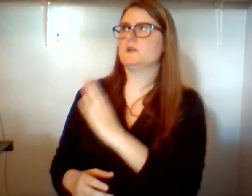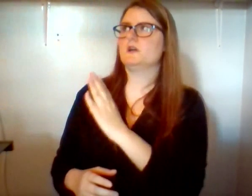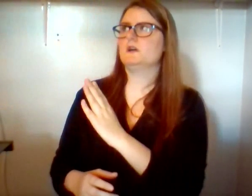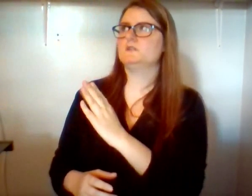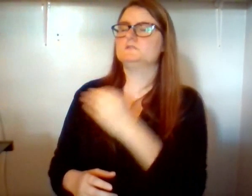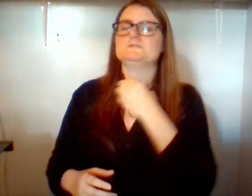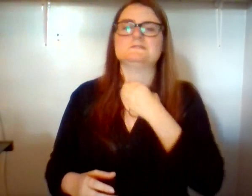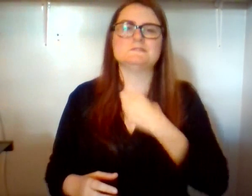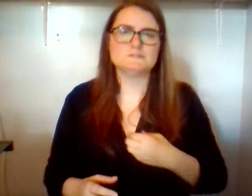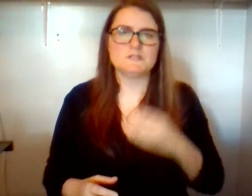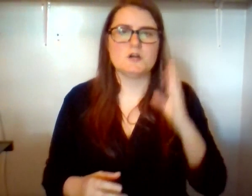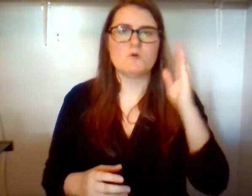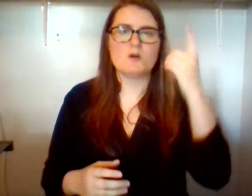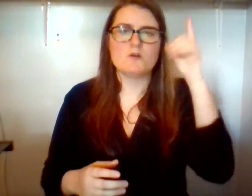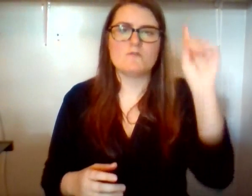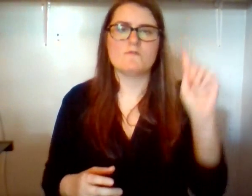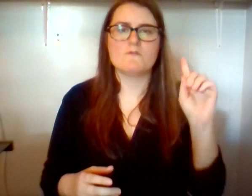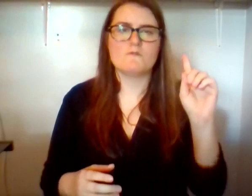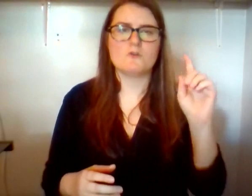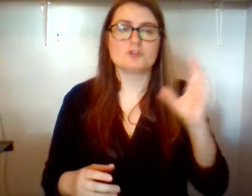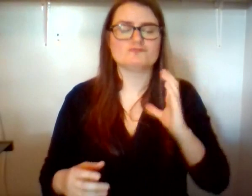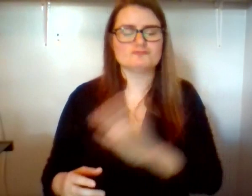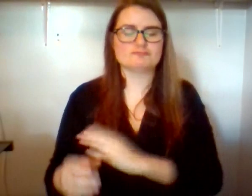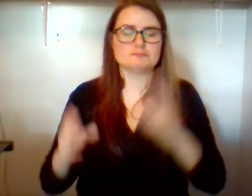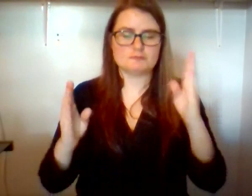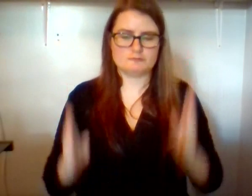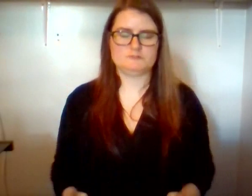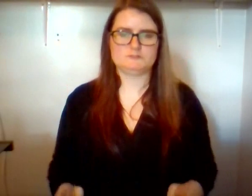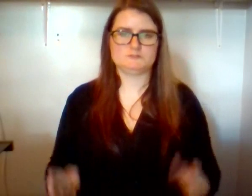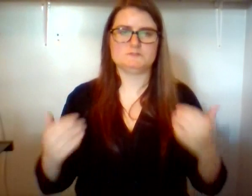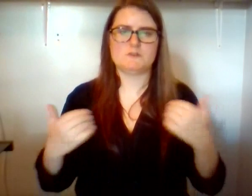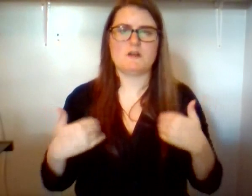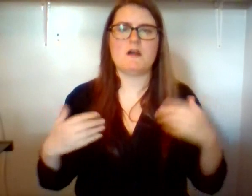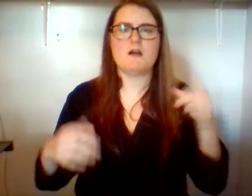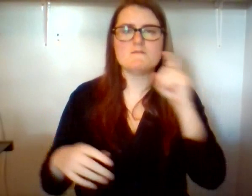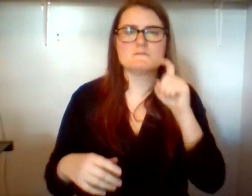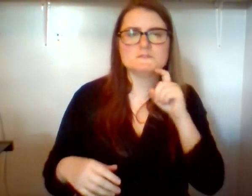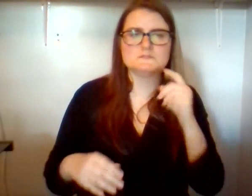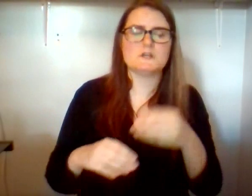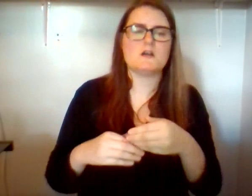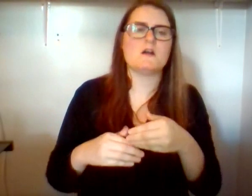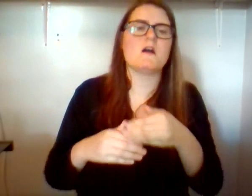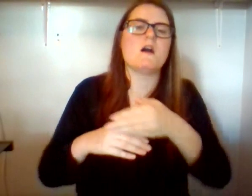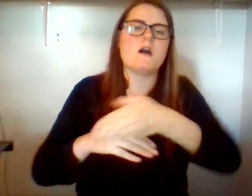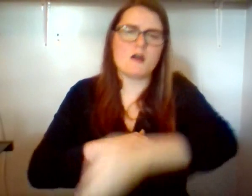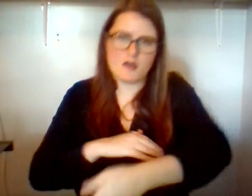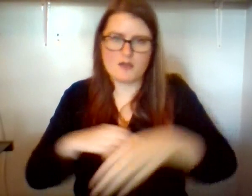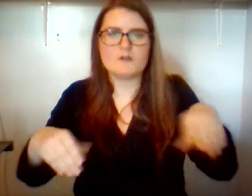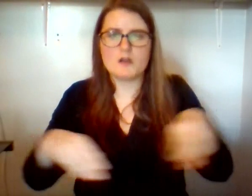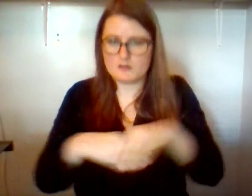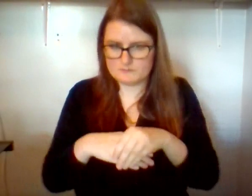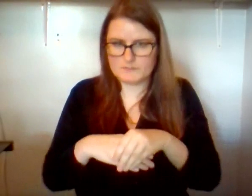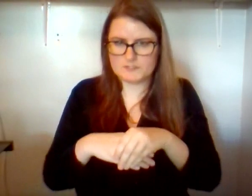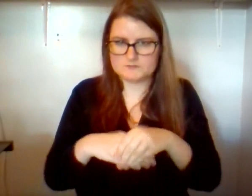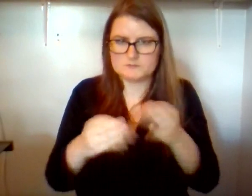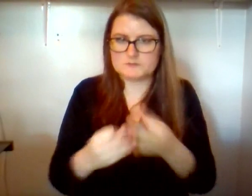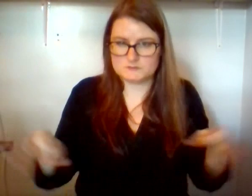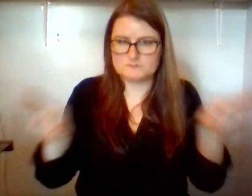and covenantal, deep, personal, spiritual reality with a capstone of sexual intercourse to